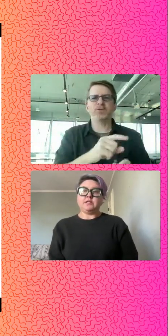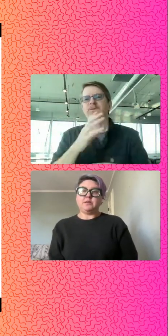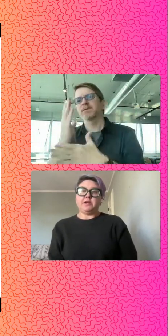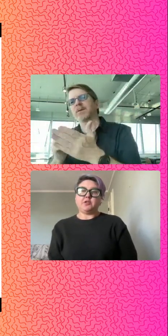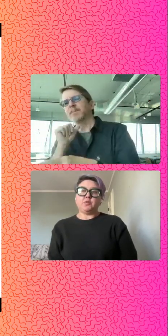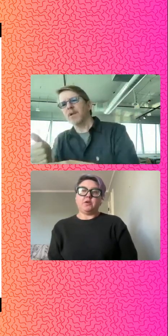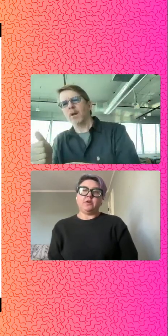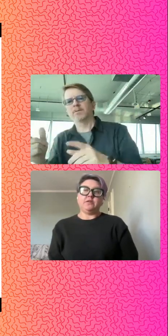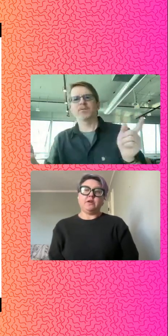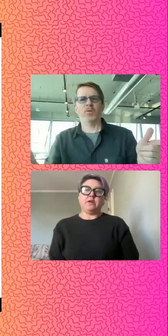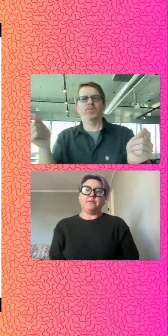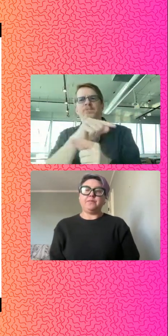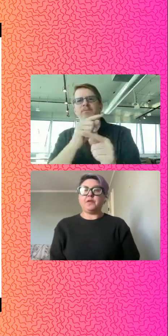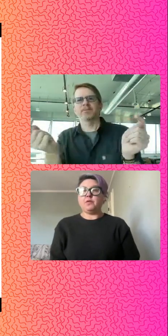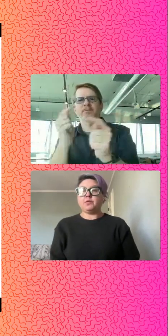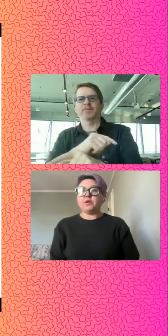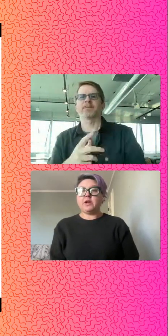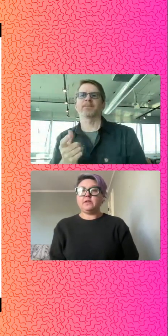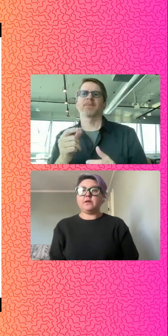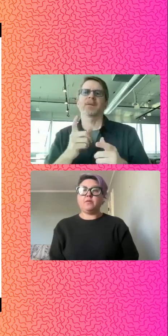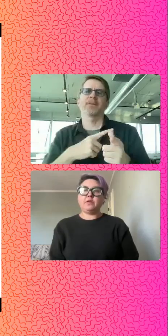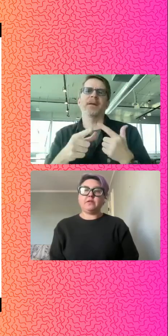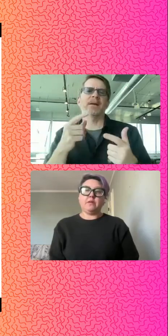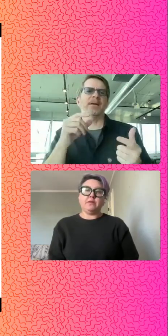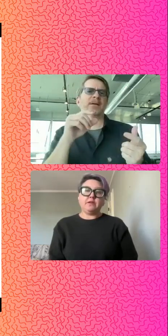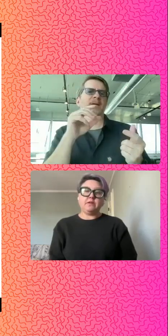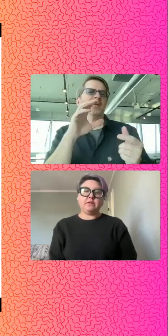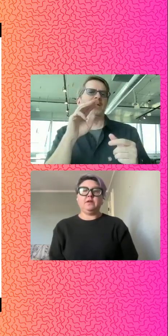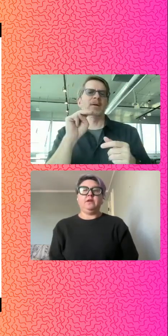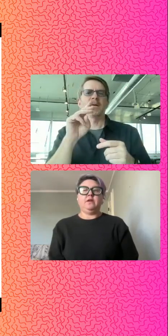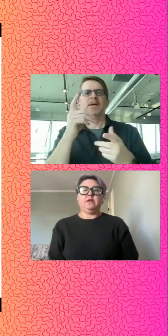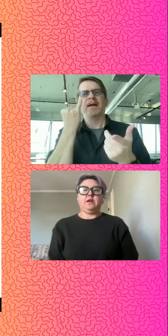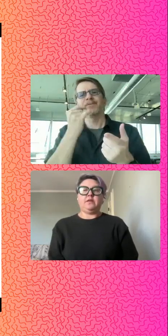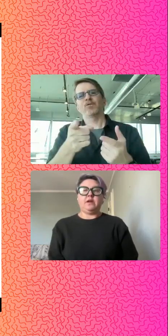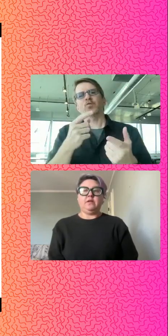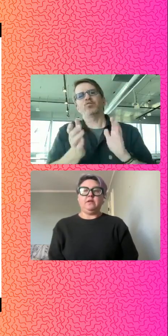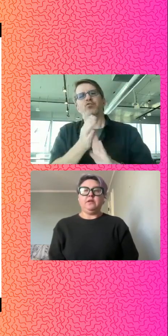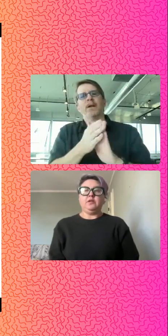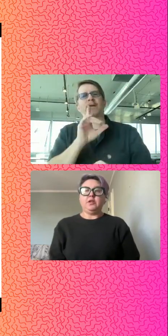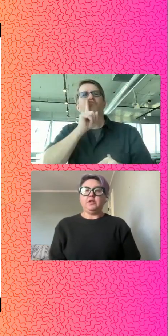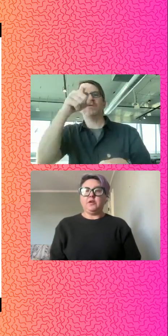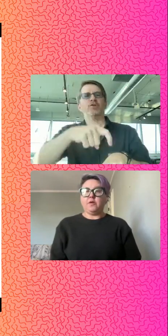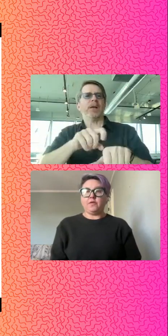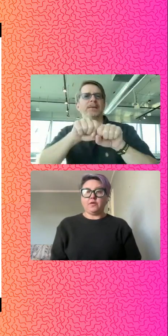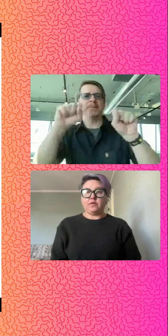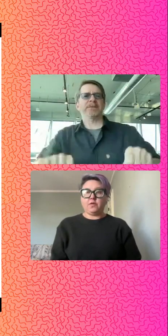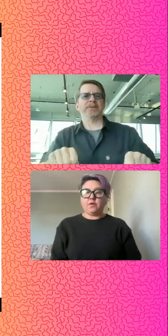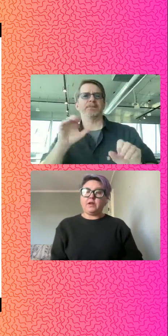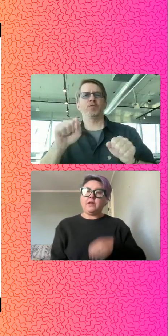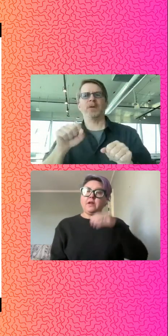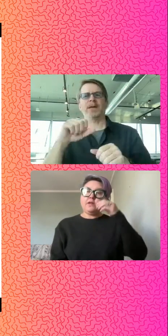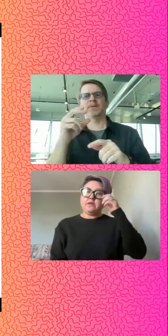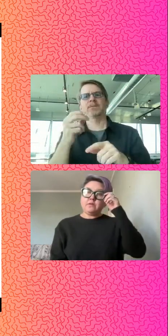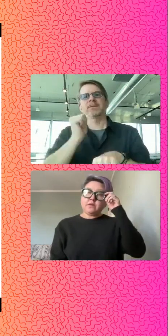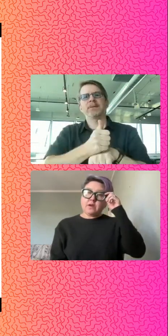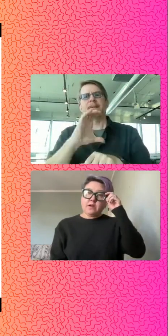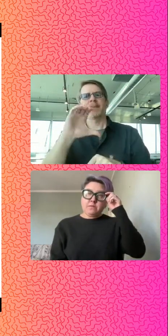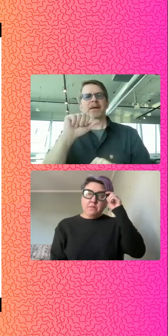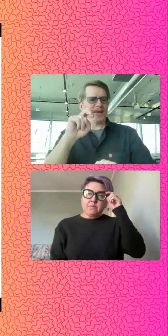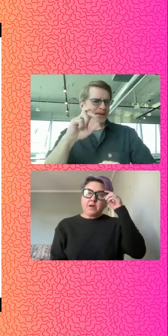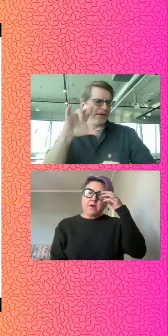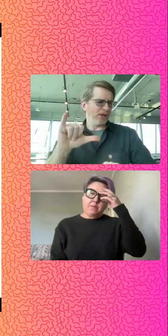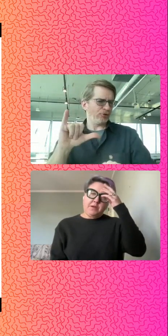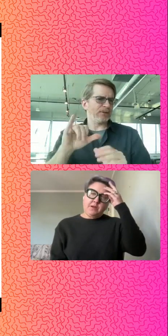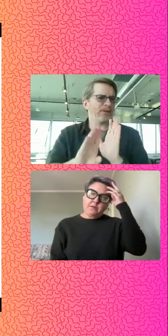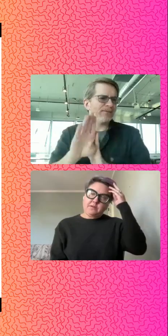of those things to make sure if it was working. Some worked, some didn't. And then, of course, if you're running things in real